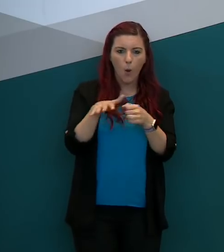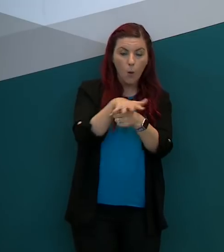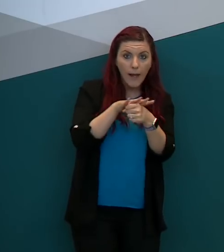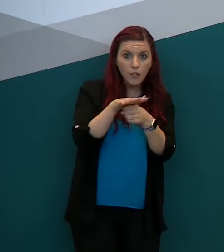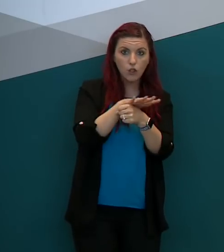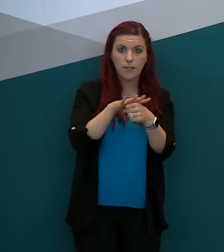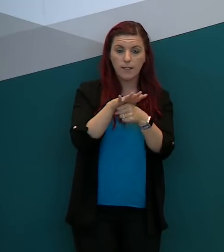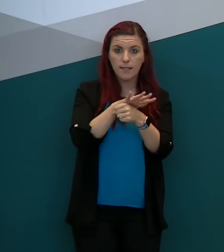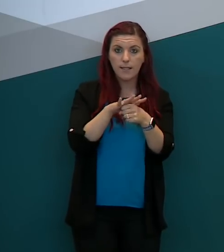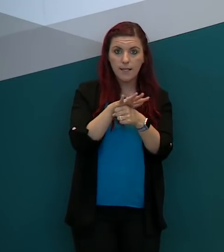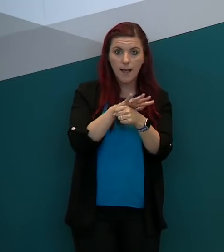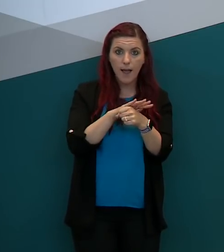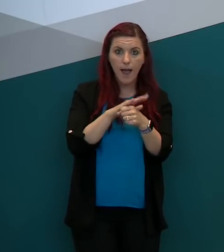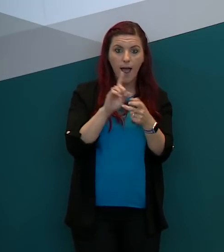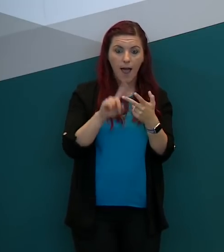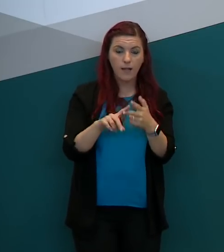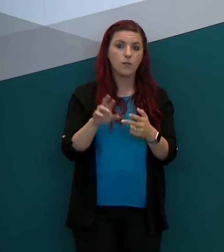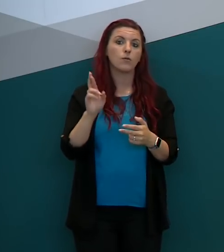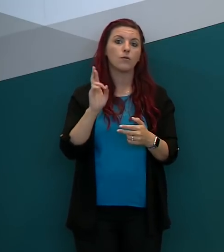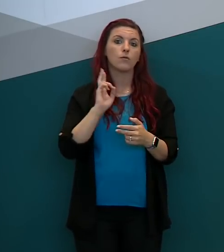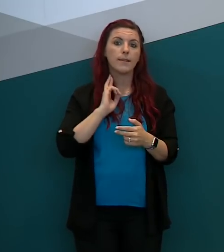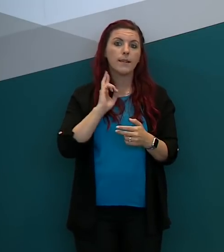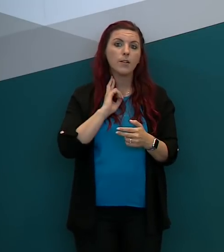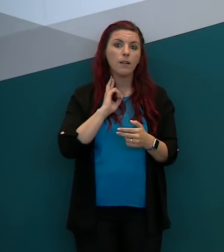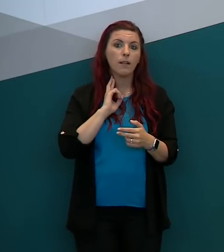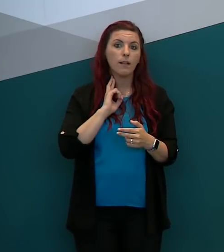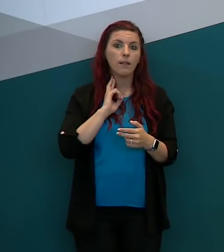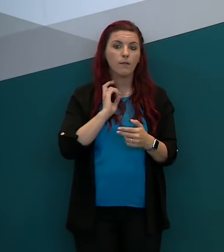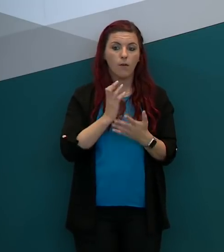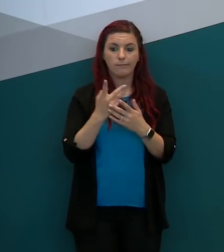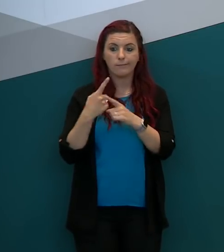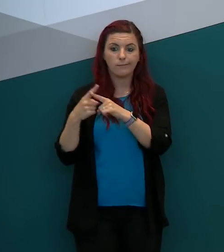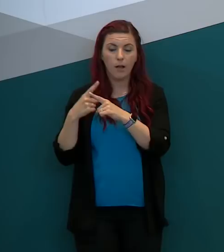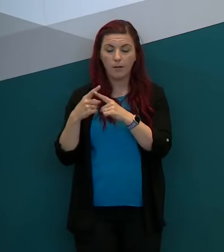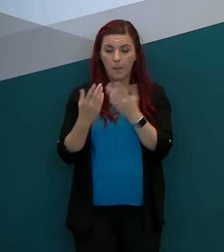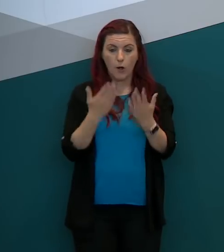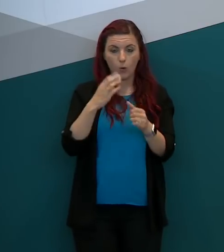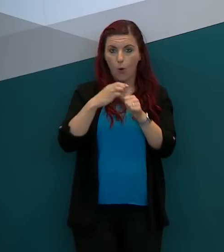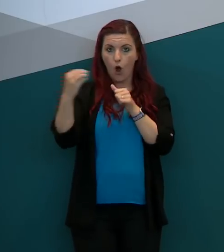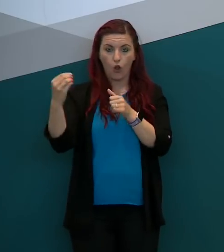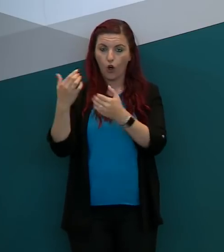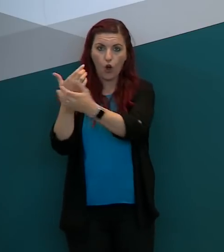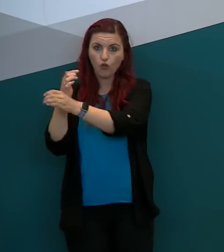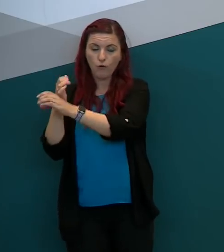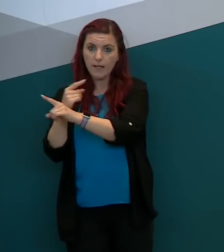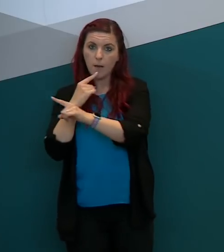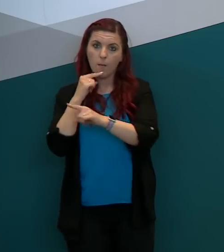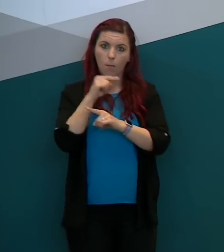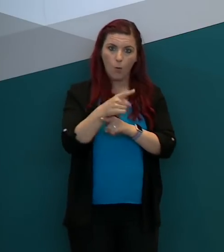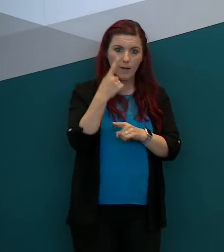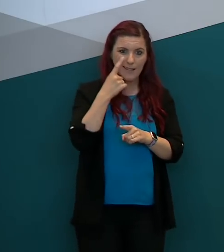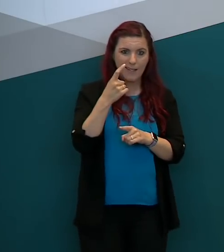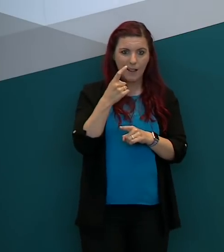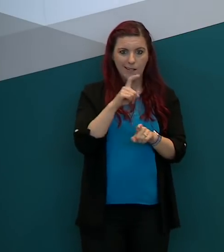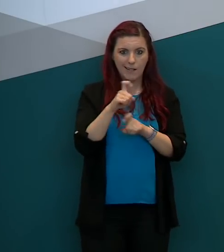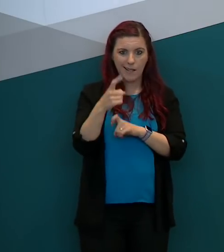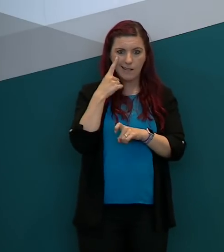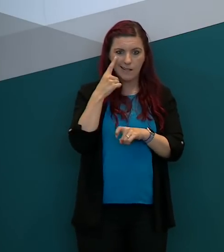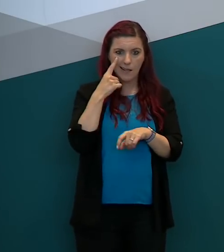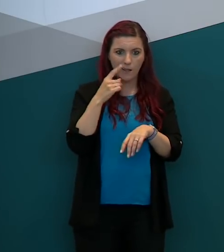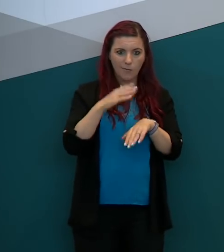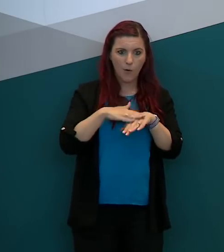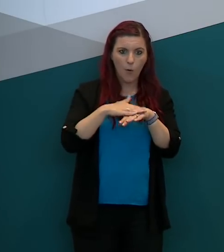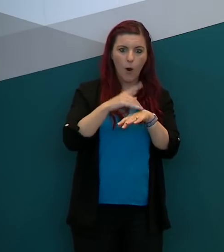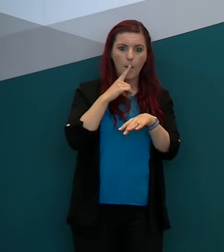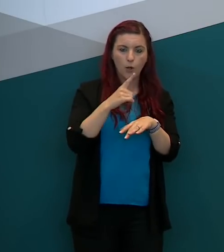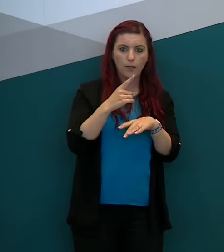locations and residential facilities and so on than many other countries are doing. We're still seeing a level of mortality that's in line or below many of the